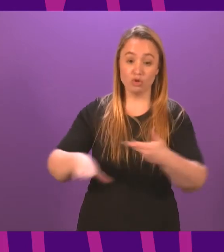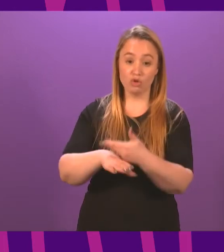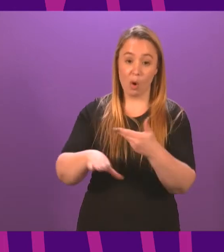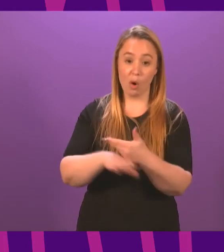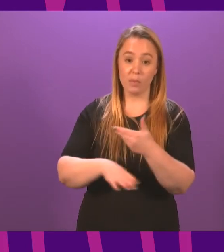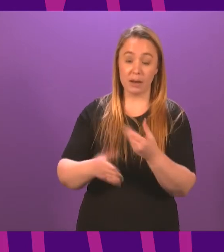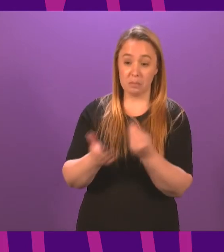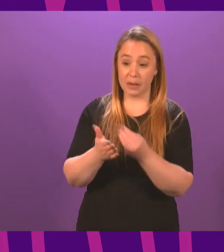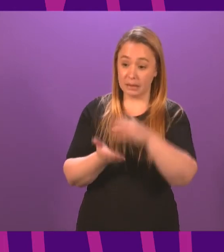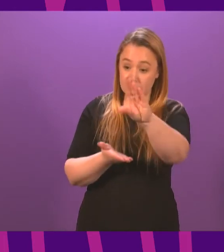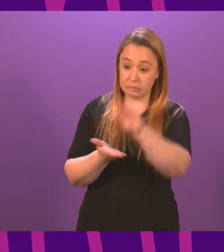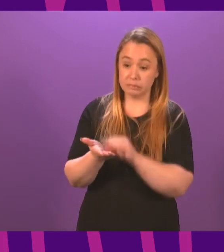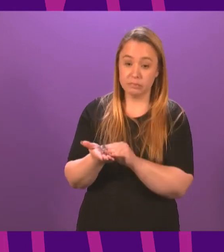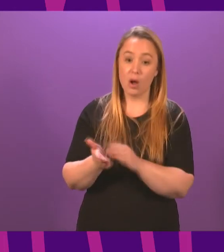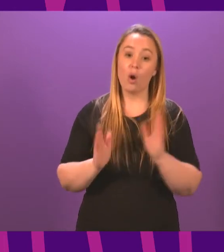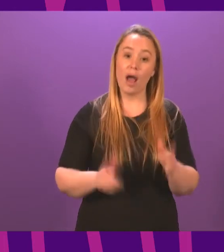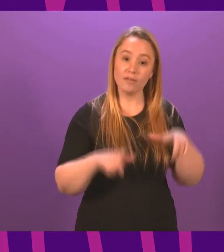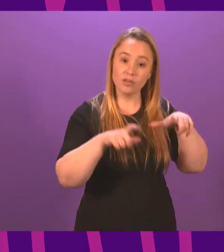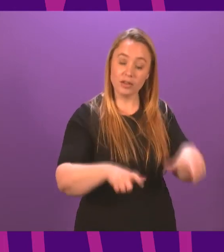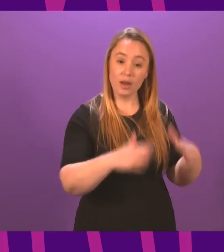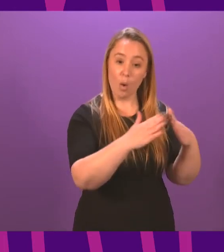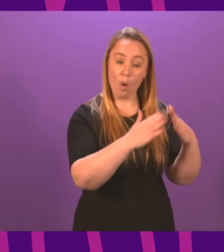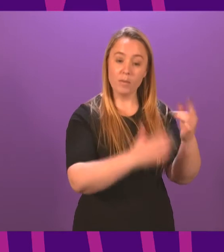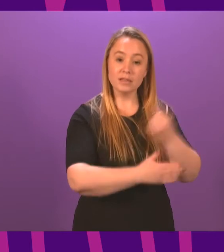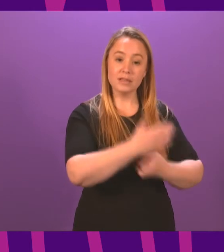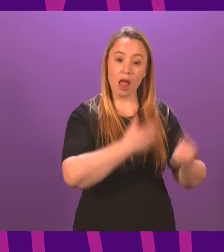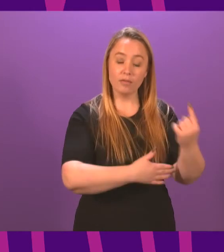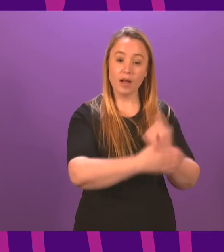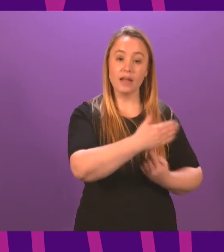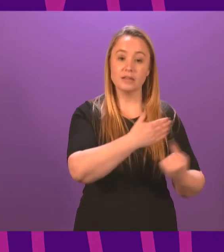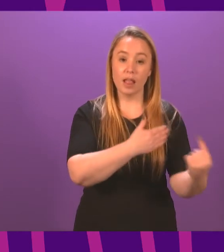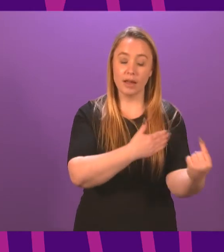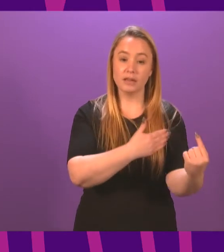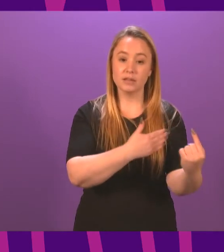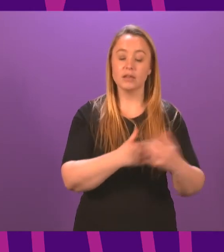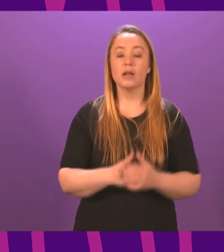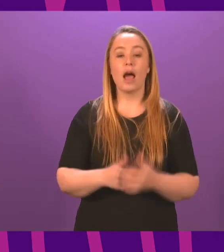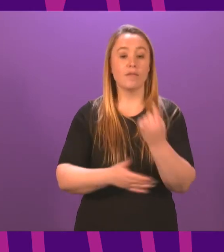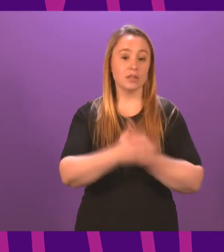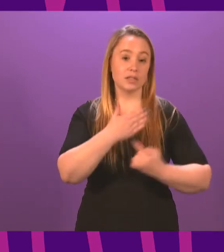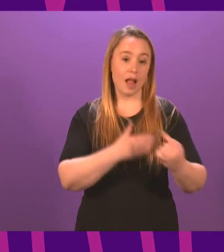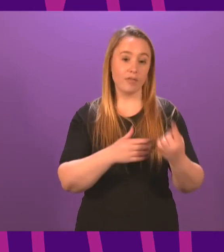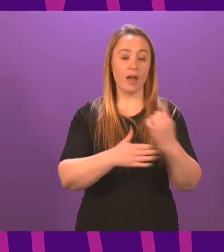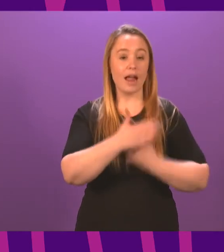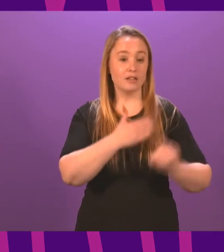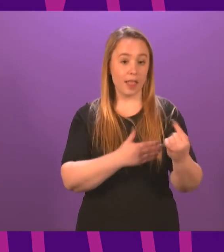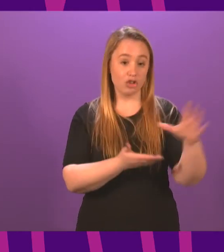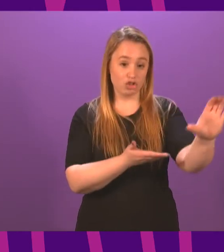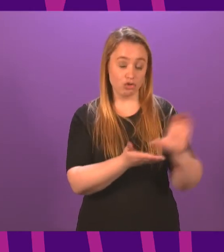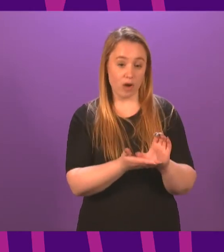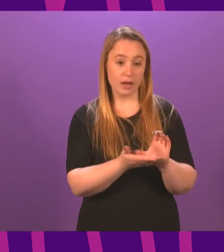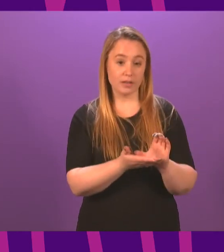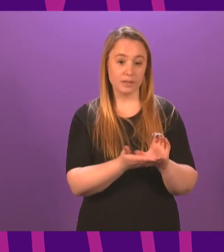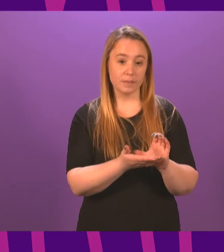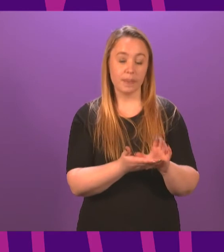been required to self-isolate. Patrick Harvey made some important points relating to the self-isolation grant. I am convener of the Social